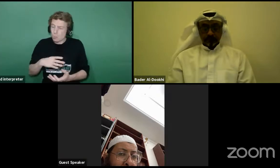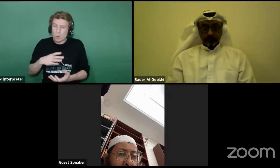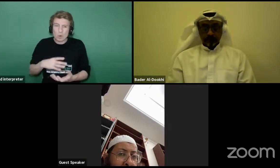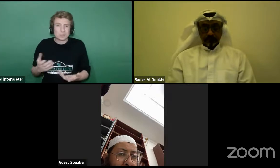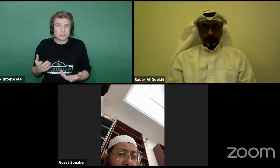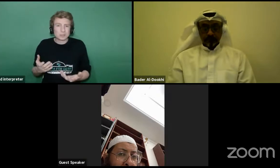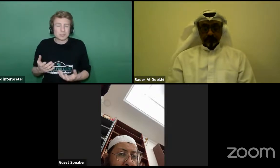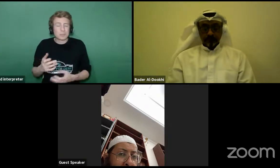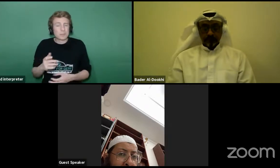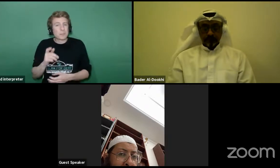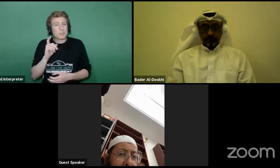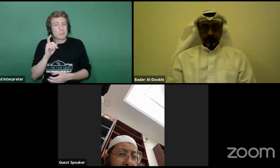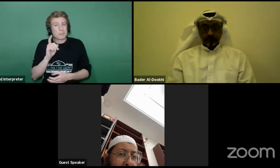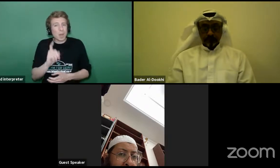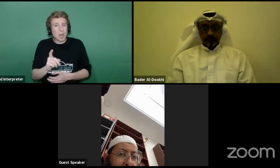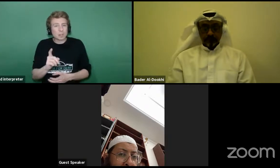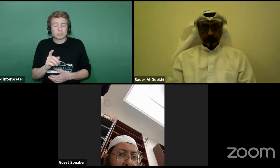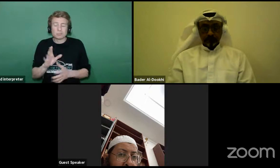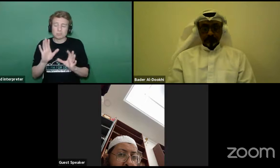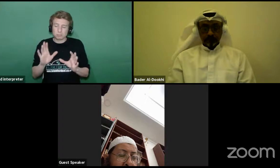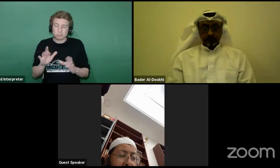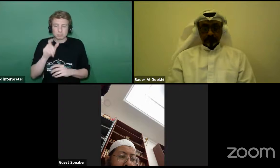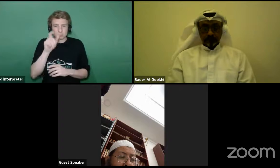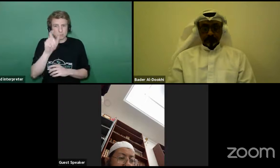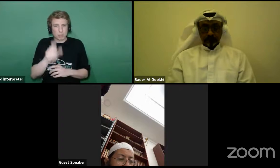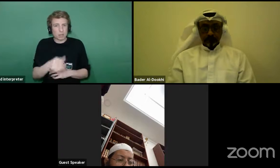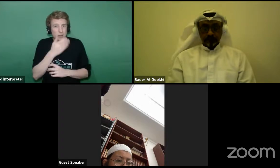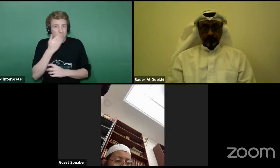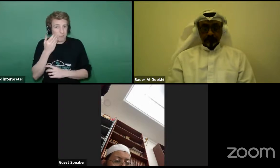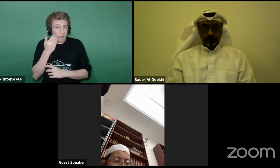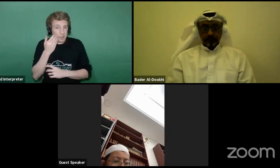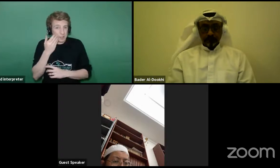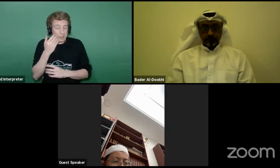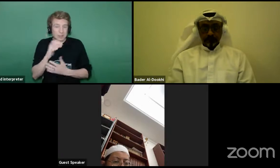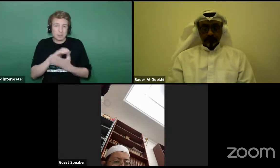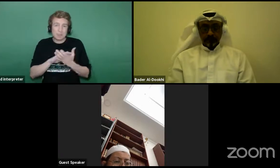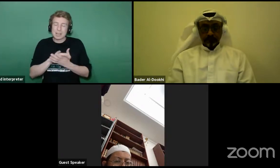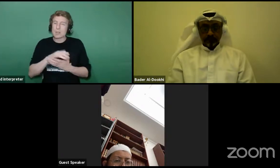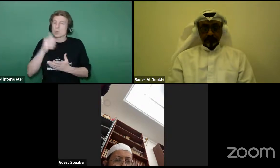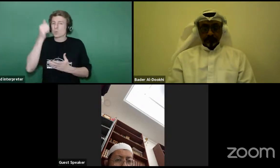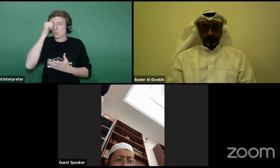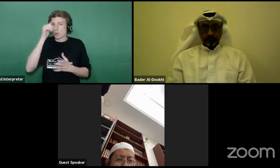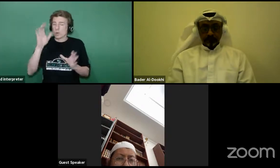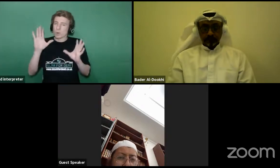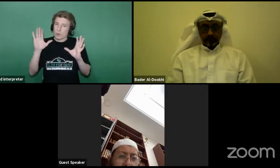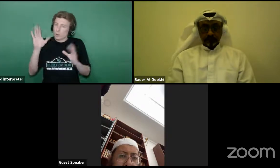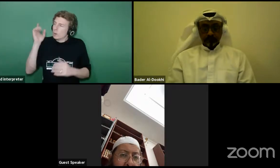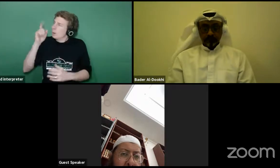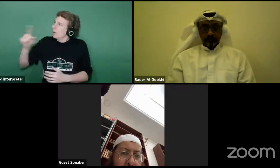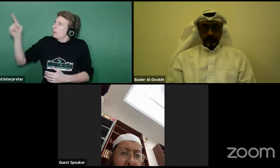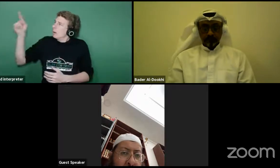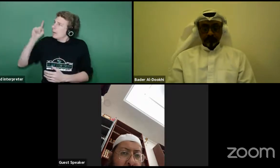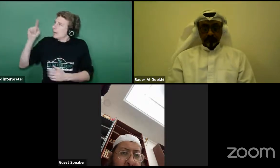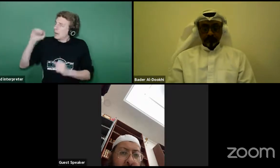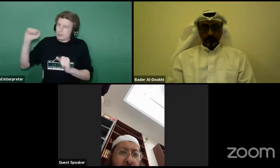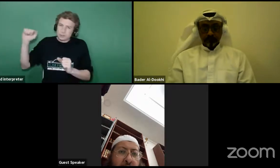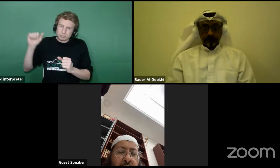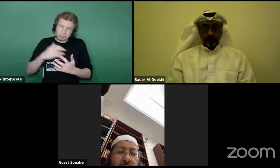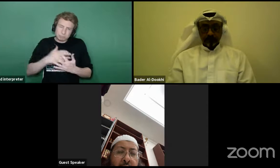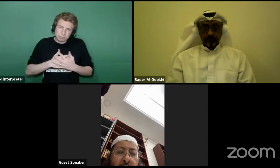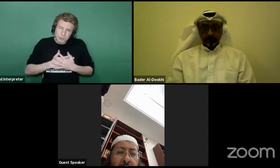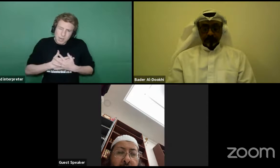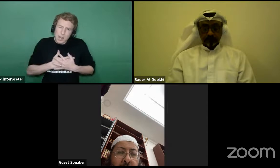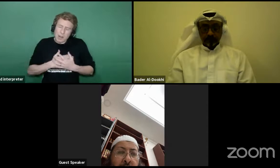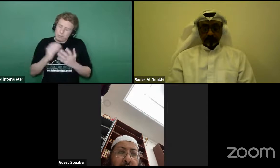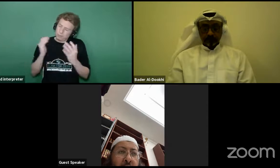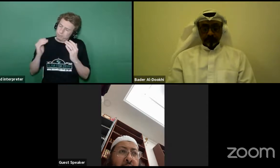individual, when they are fasting, they give precedence to that which Allah the Most High loves. And they do this